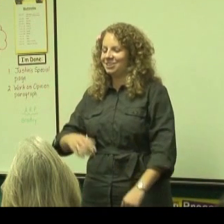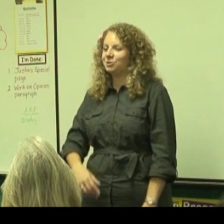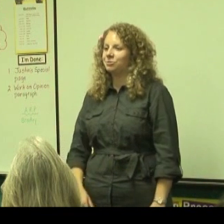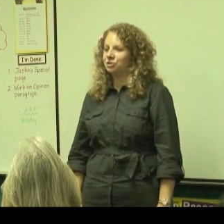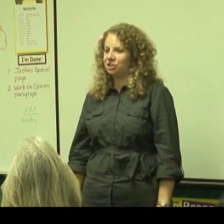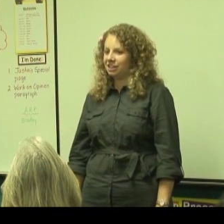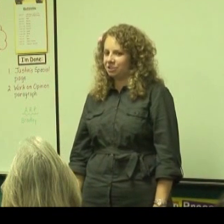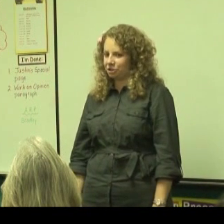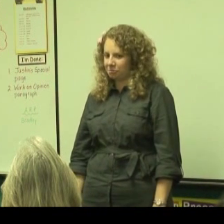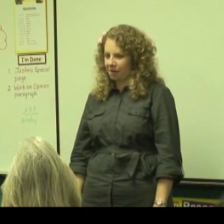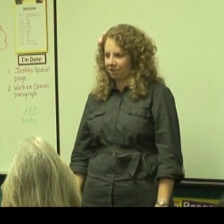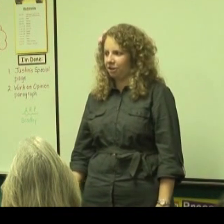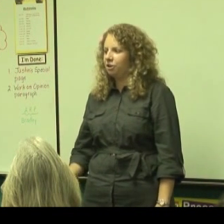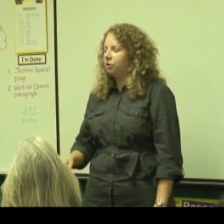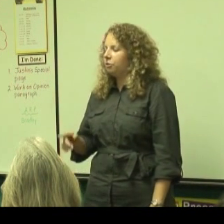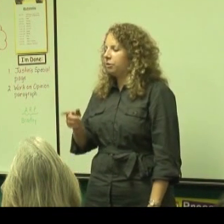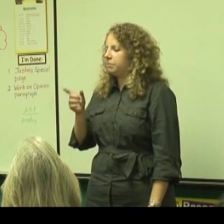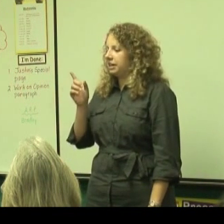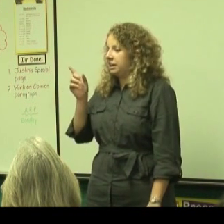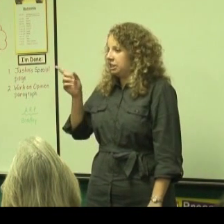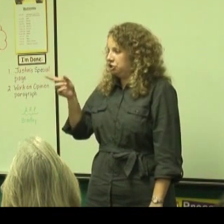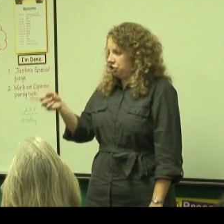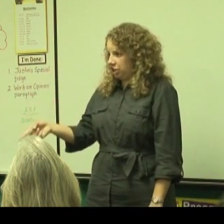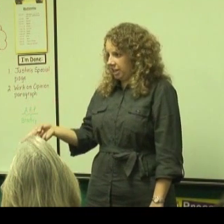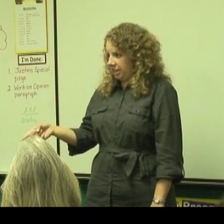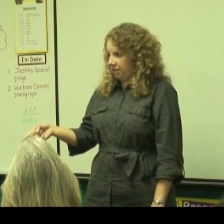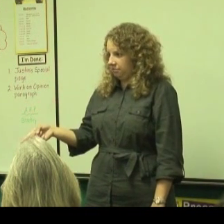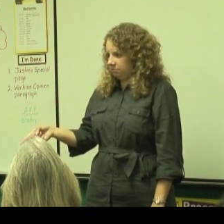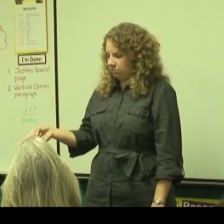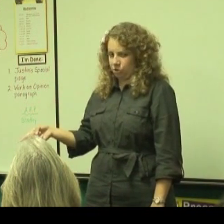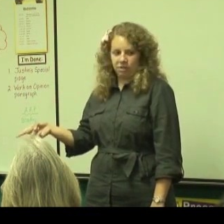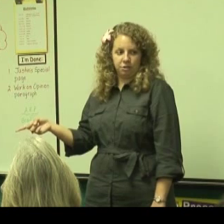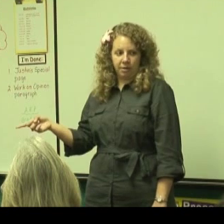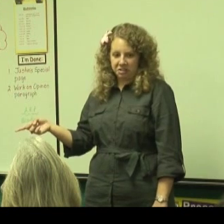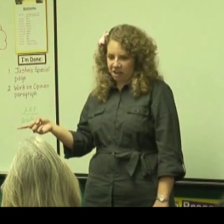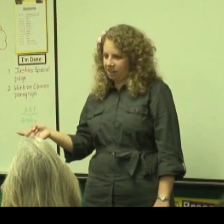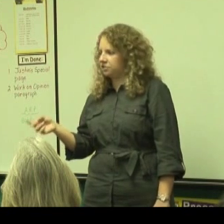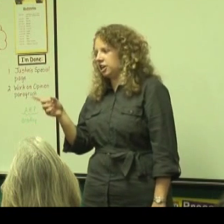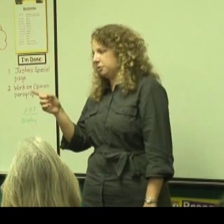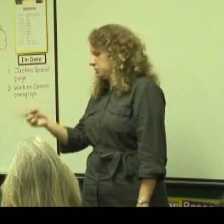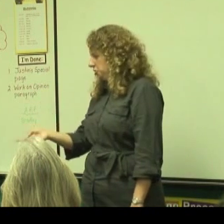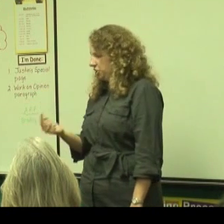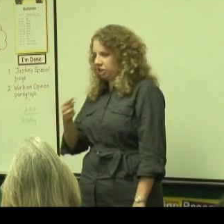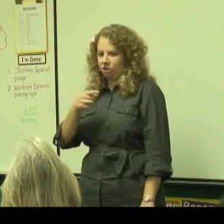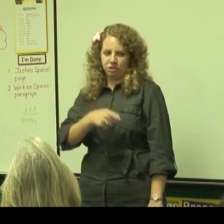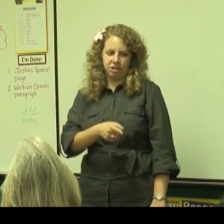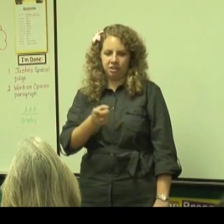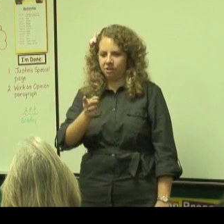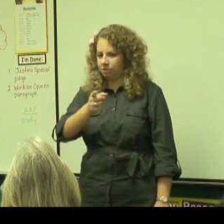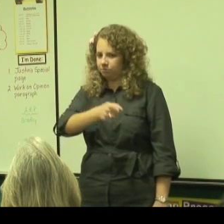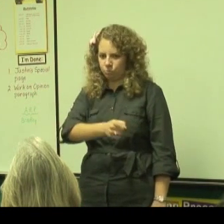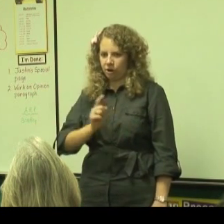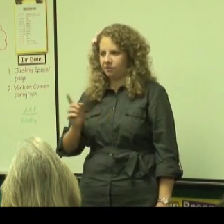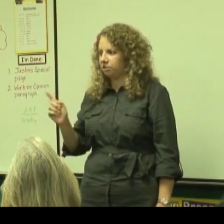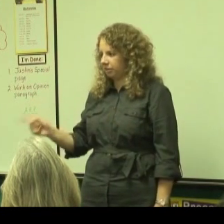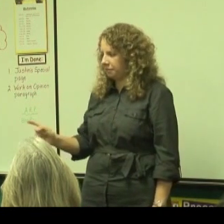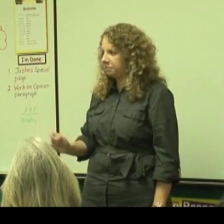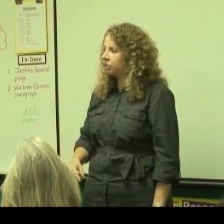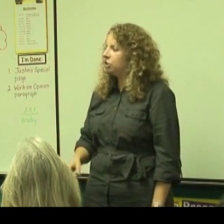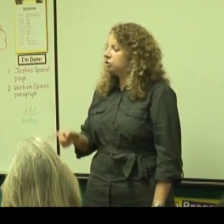so she is her mother would be she. So either right side or left side could be she or wherever. Okay.